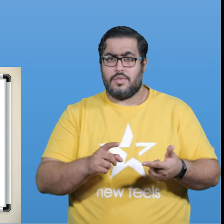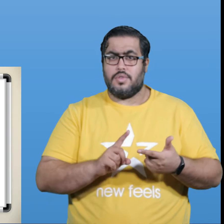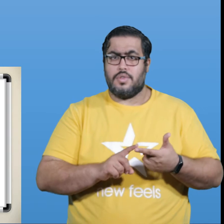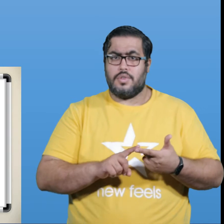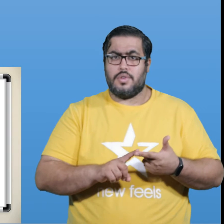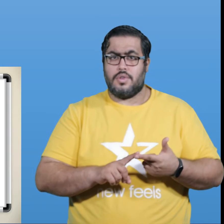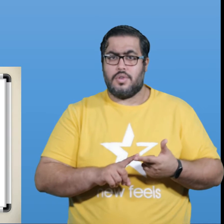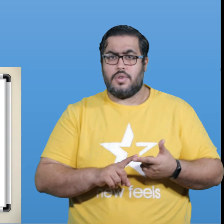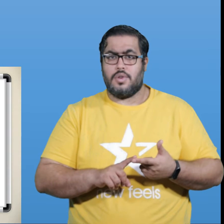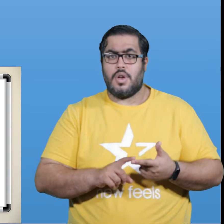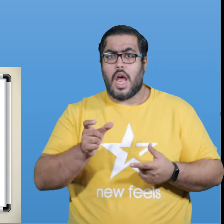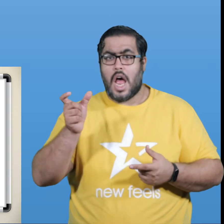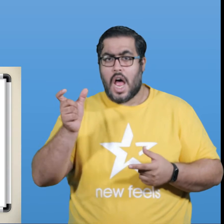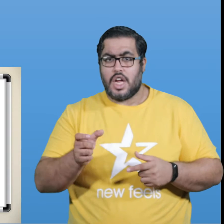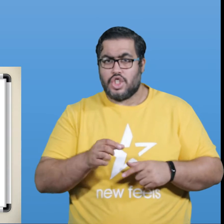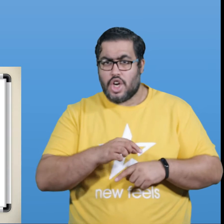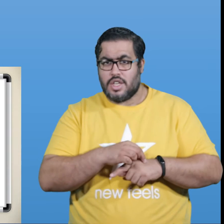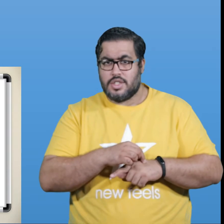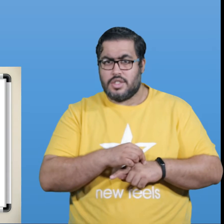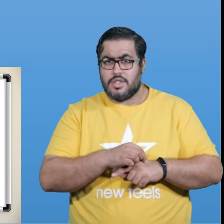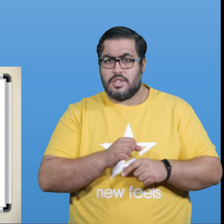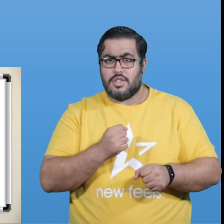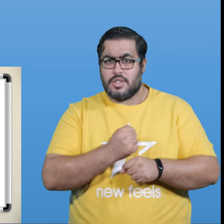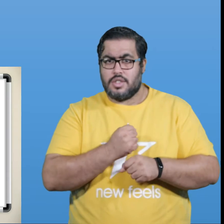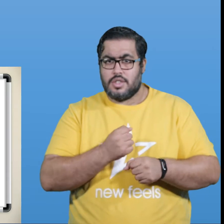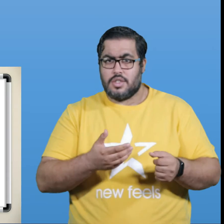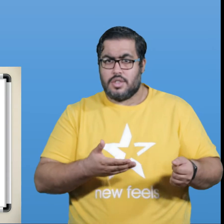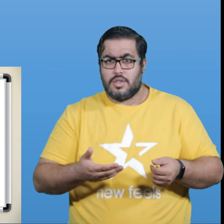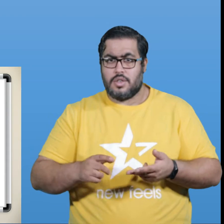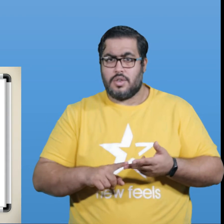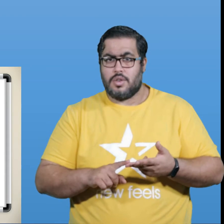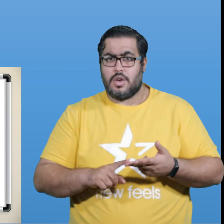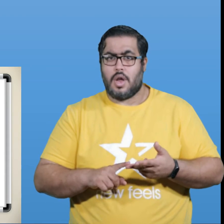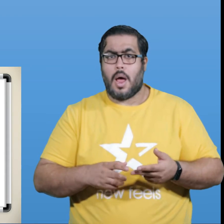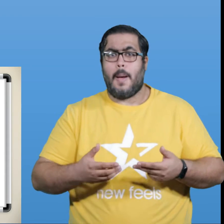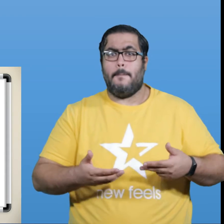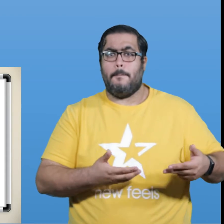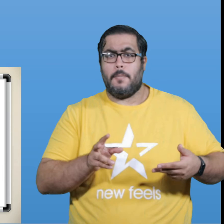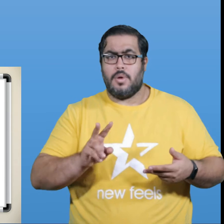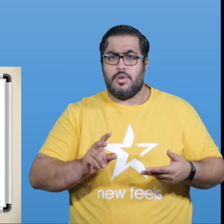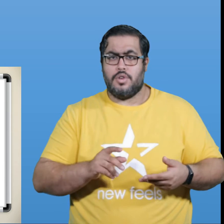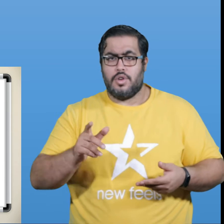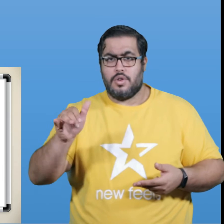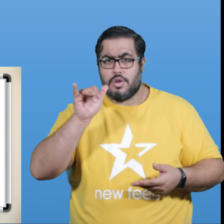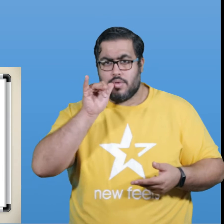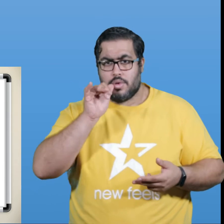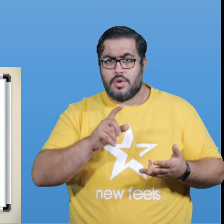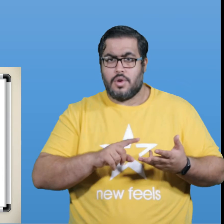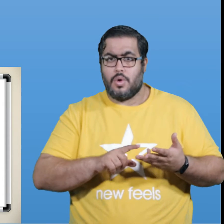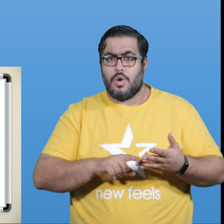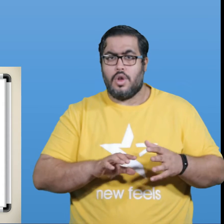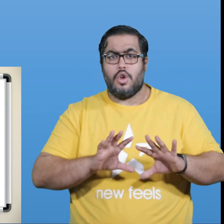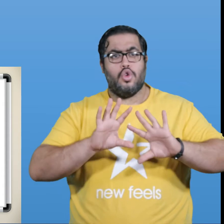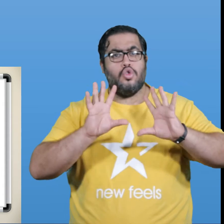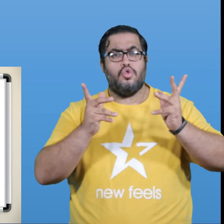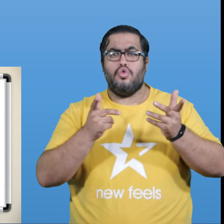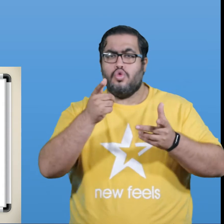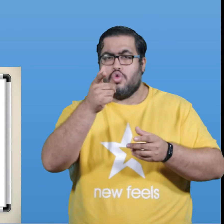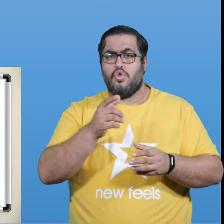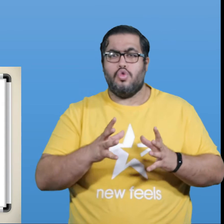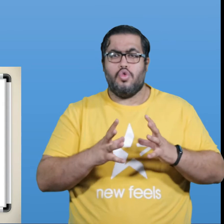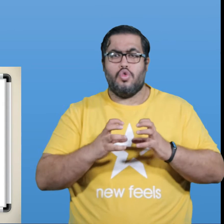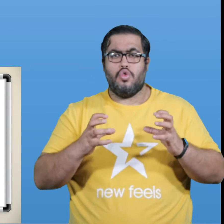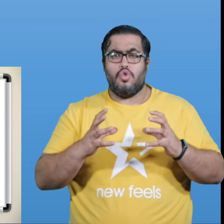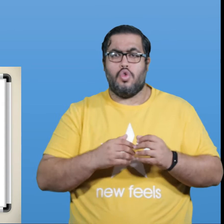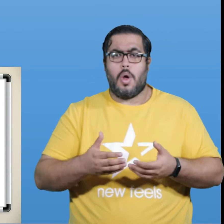people traditionally did in baby showers? C, baby showers in England? Or D, describe what a baby shower is? What do you